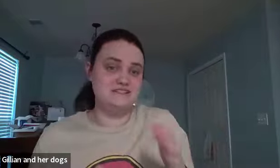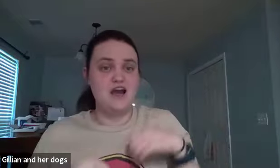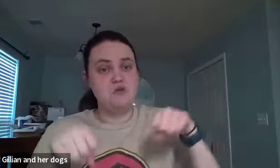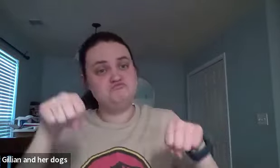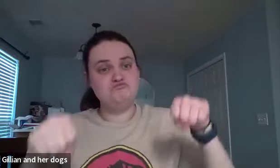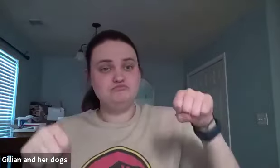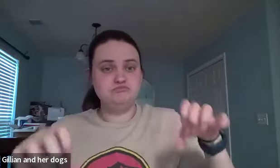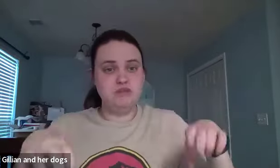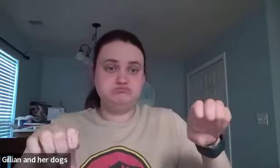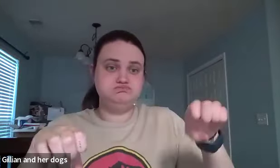motorcyclist. I